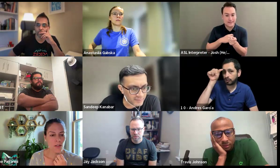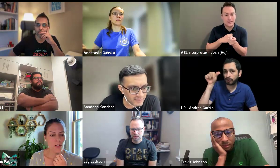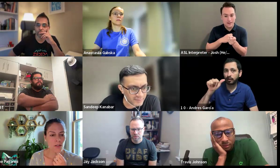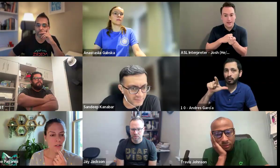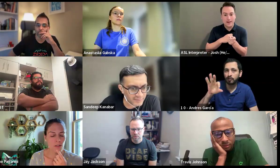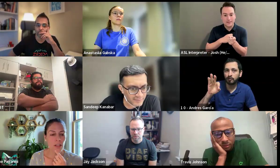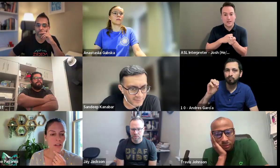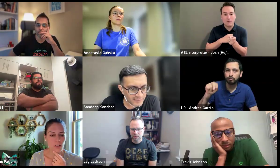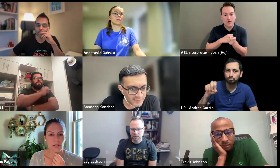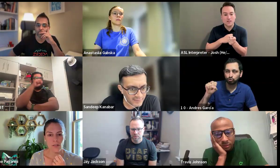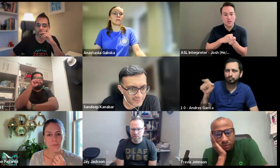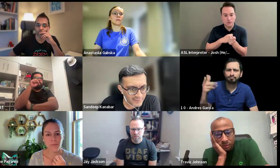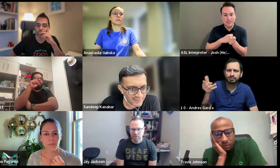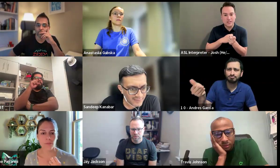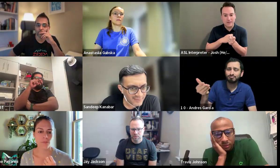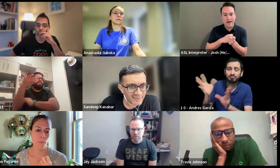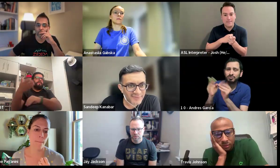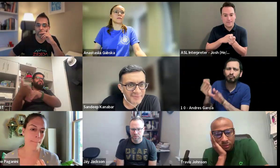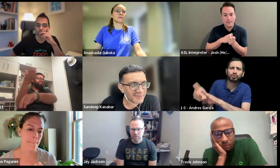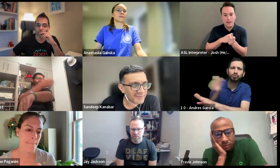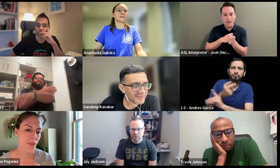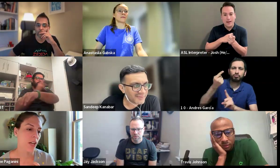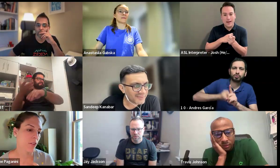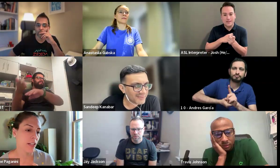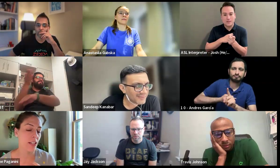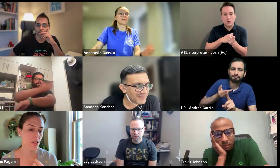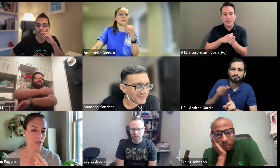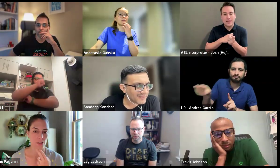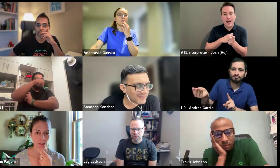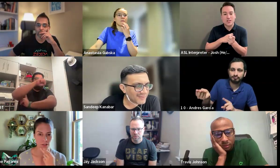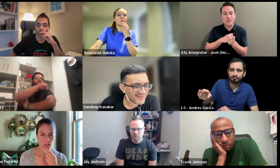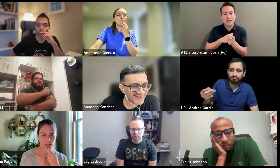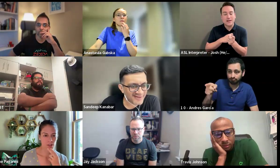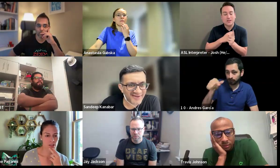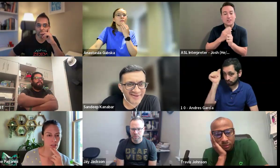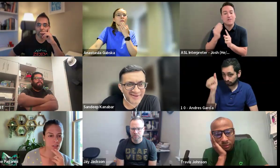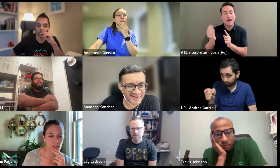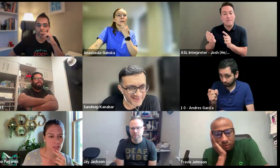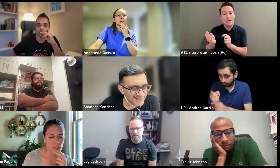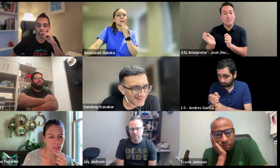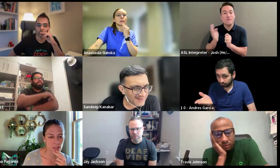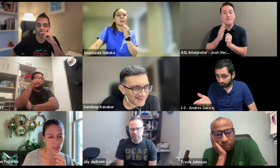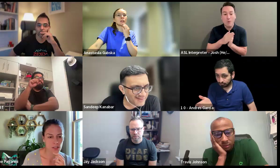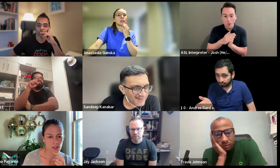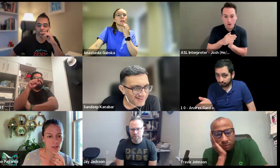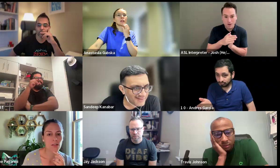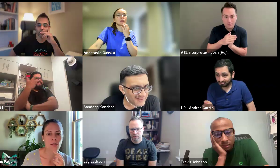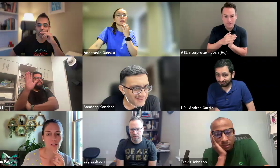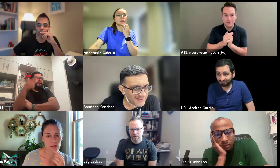Yes. Yes, Yeah. Alfonso did share that. Okay, great. We actually shared that a month before